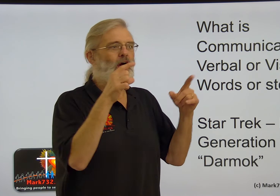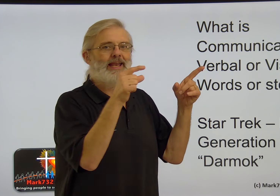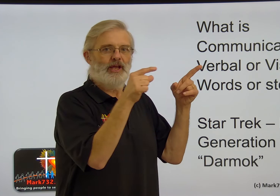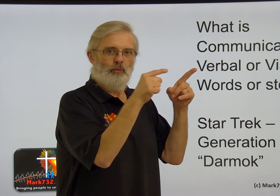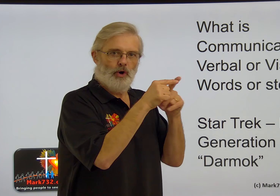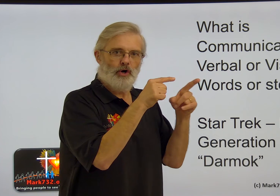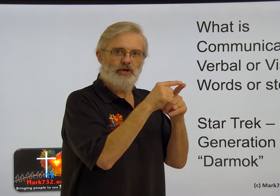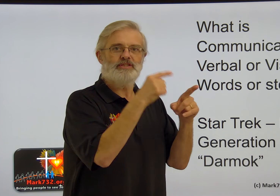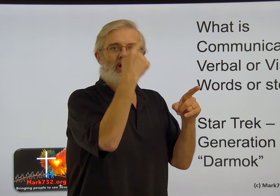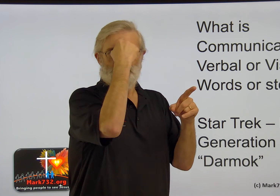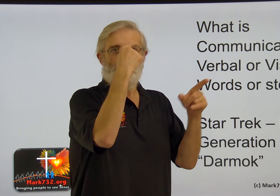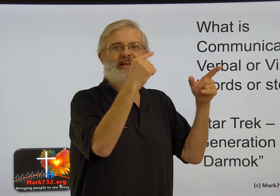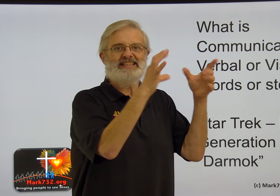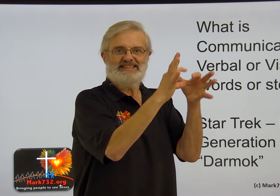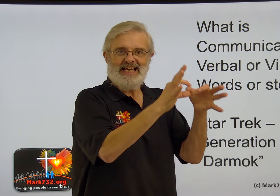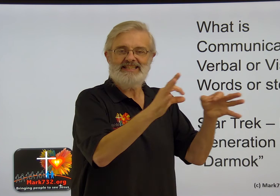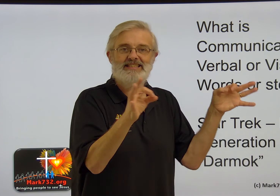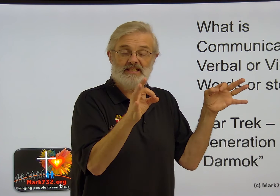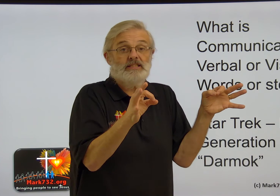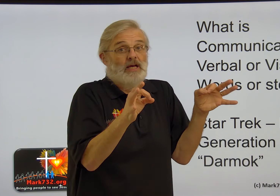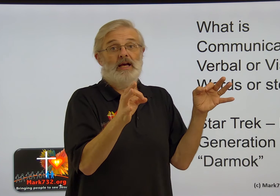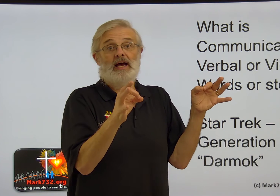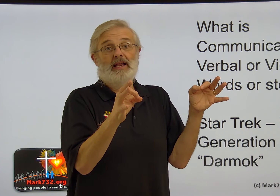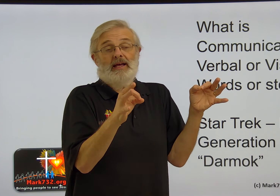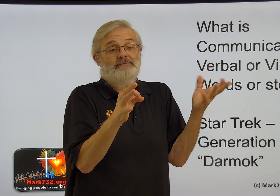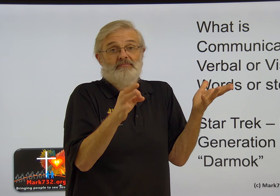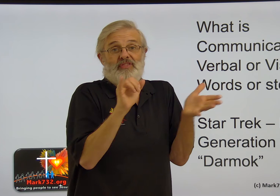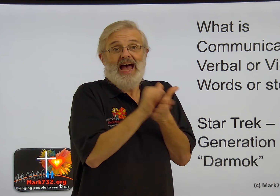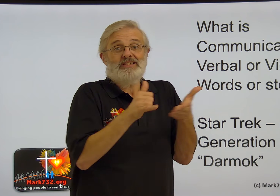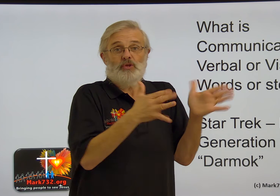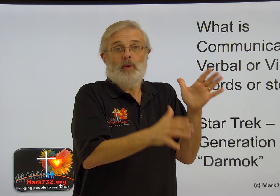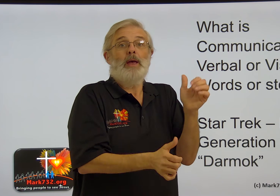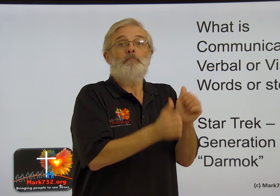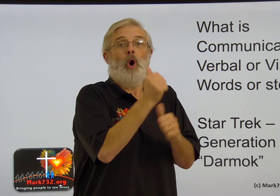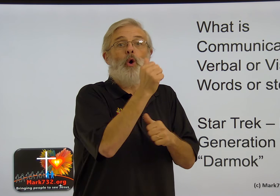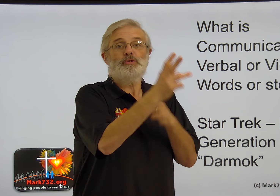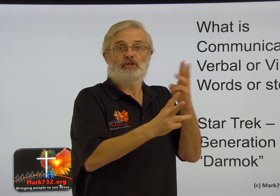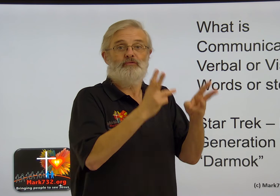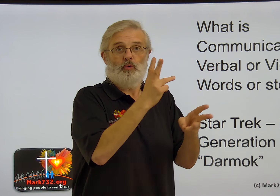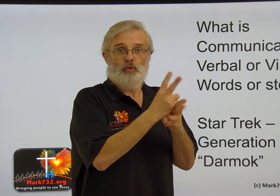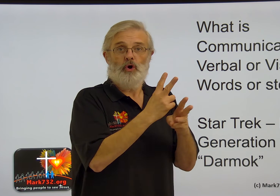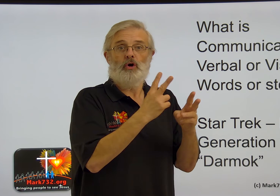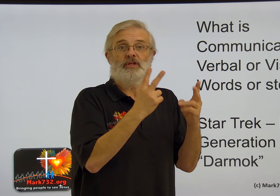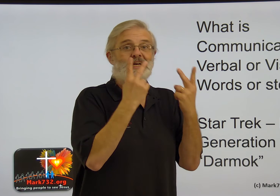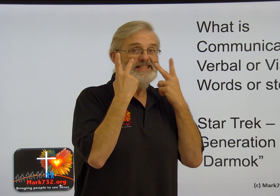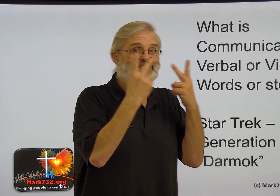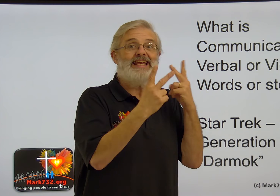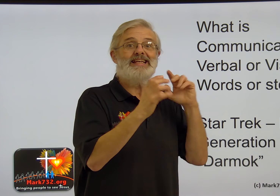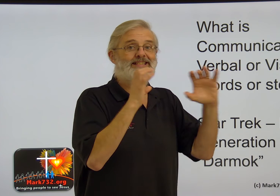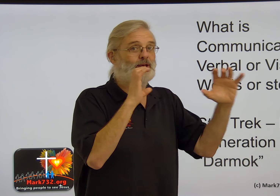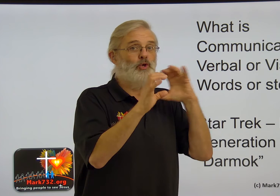in words, I thought in sentences, and that's the way most of the world sees